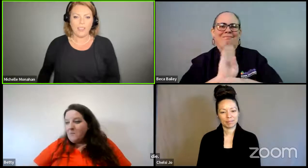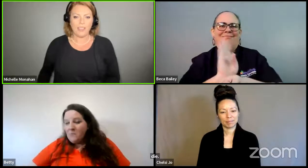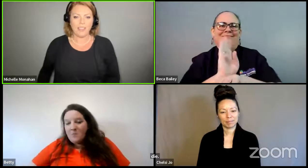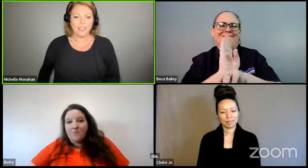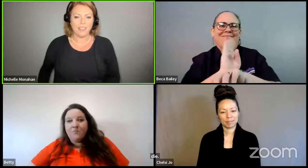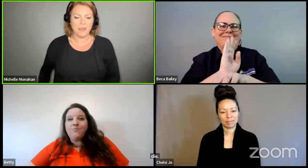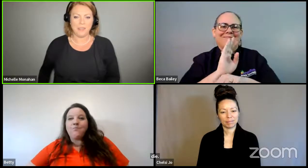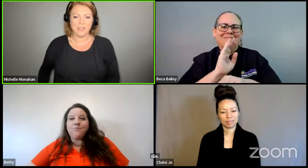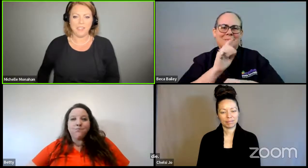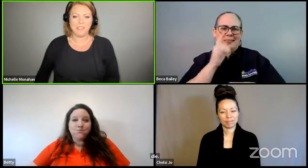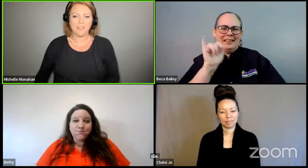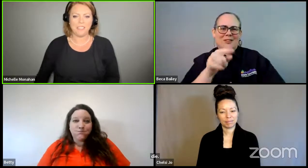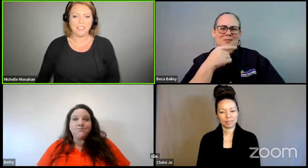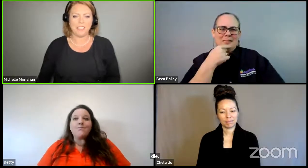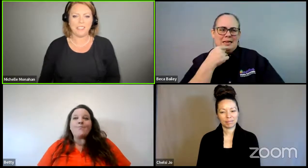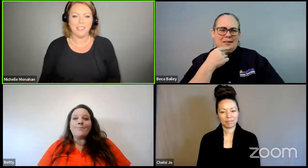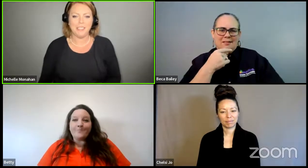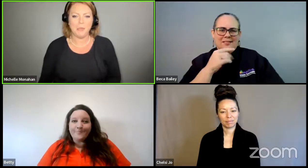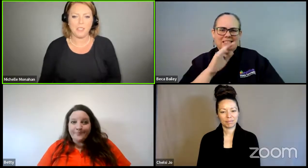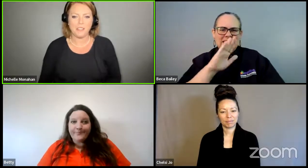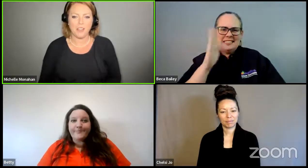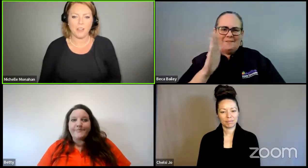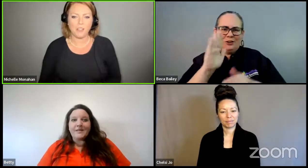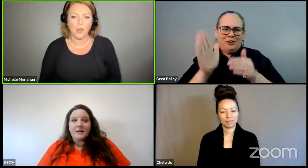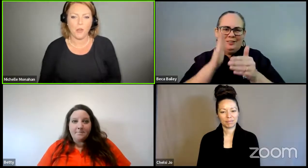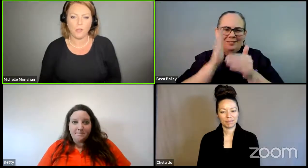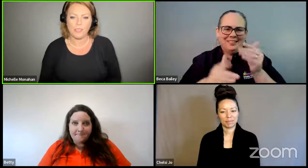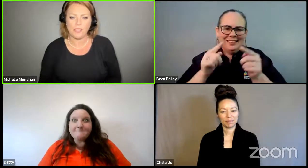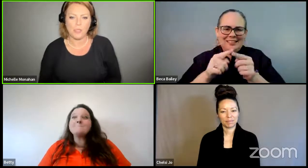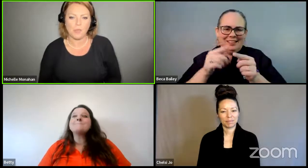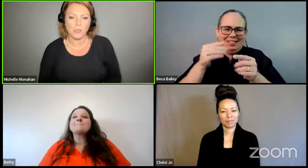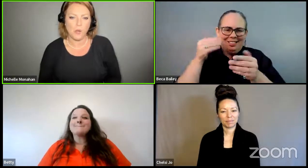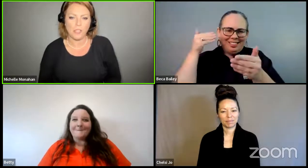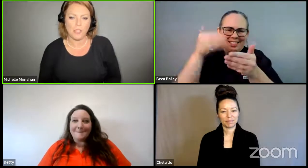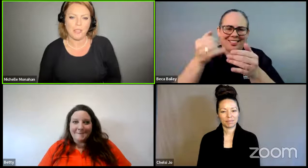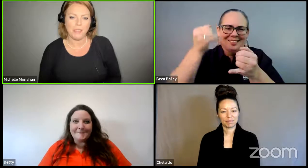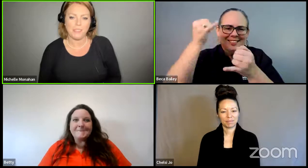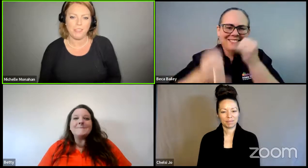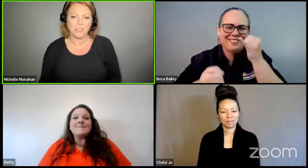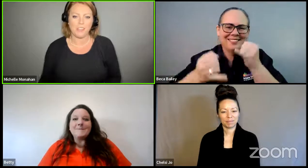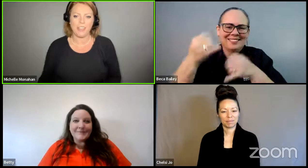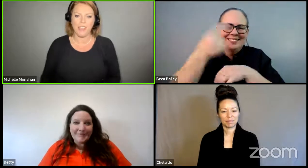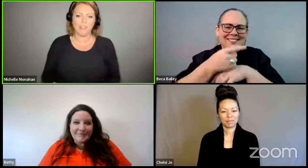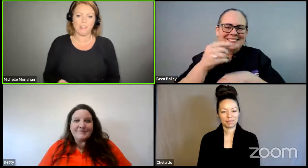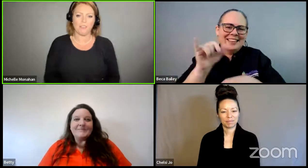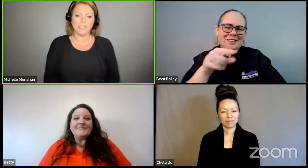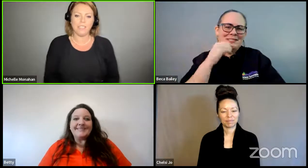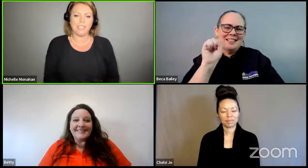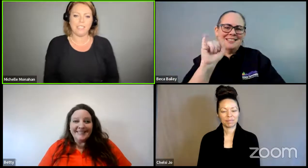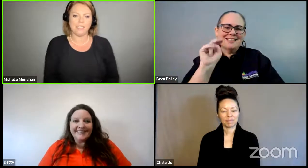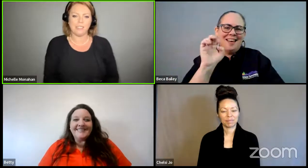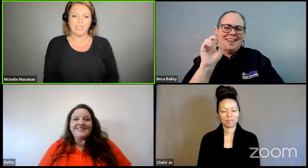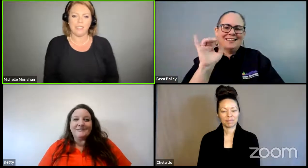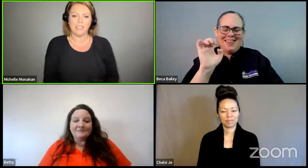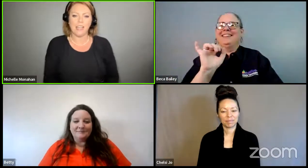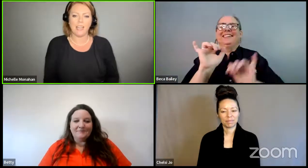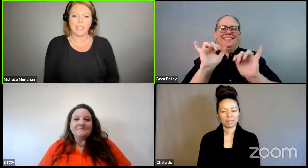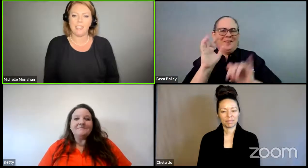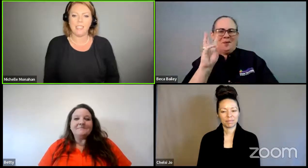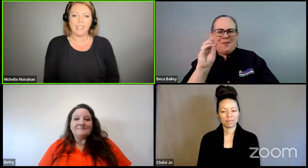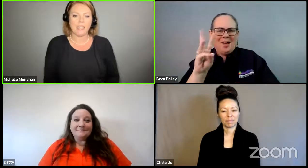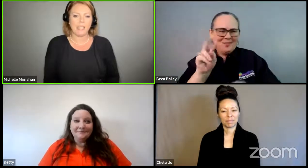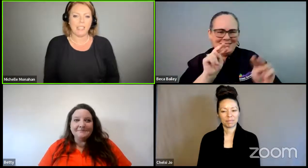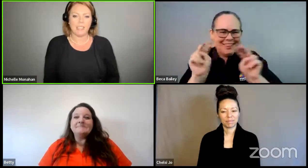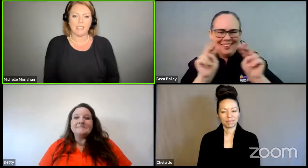Wow. I mean, that definitely keeps us on our toes and keeps us watching, because if things are never really dead until signee